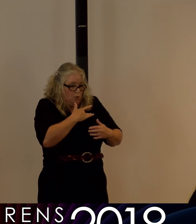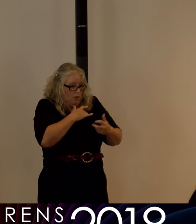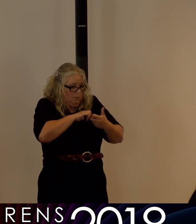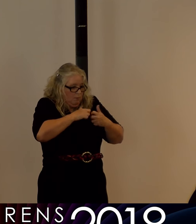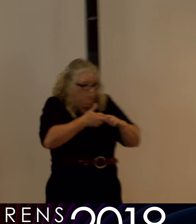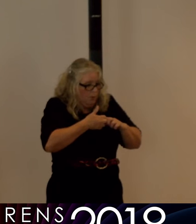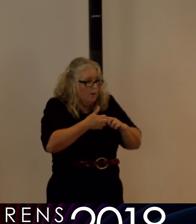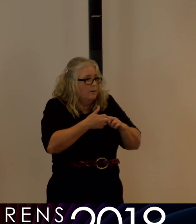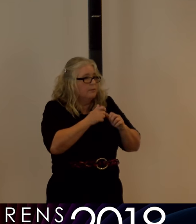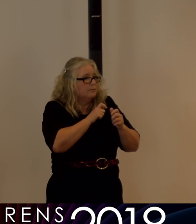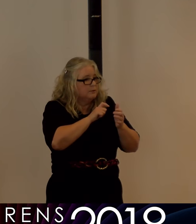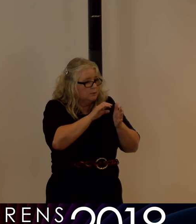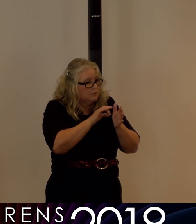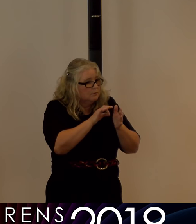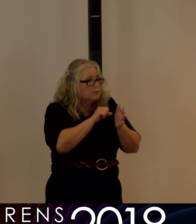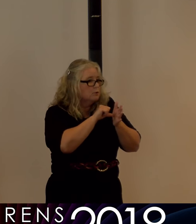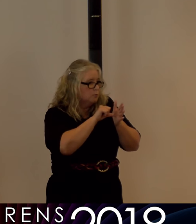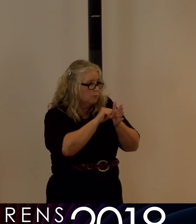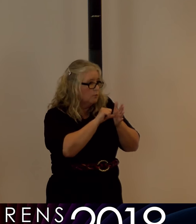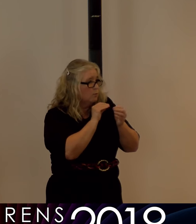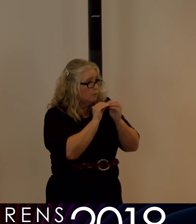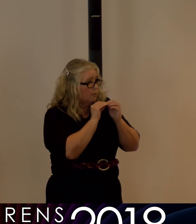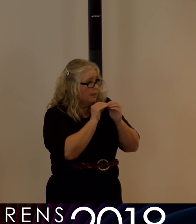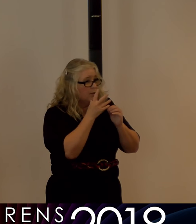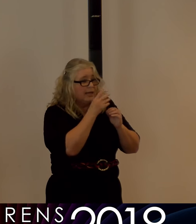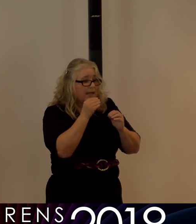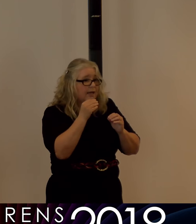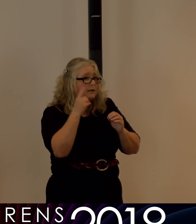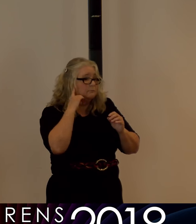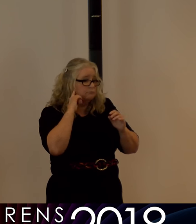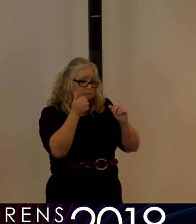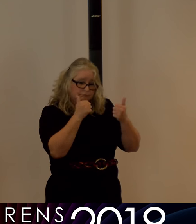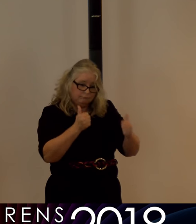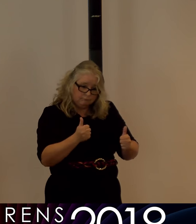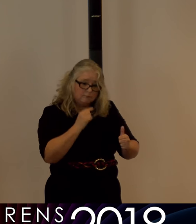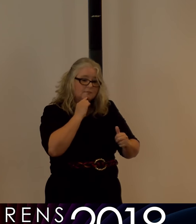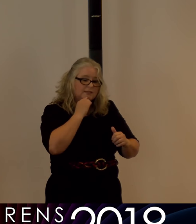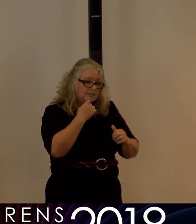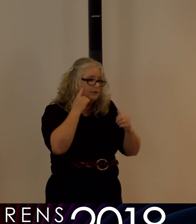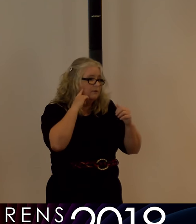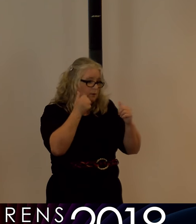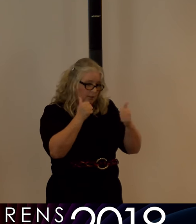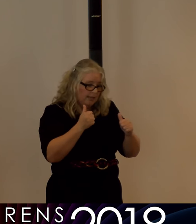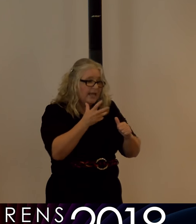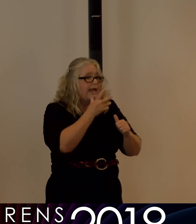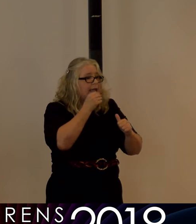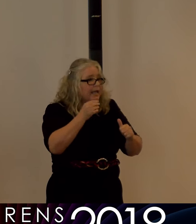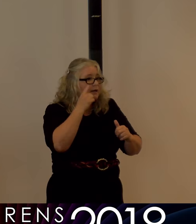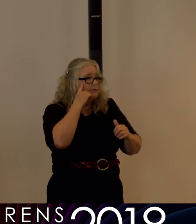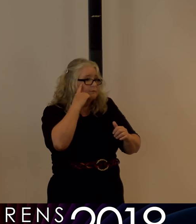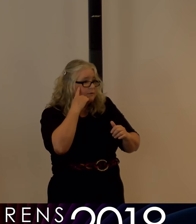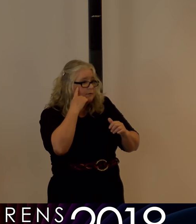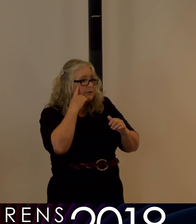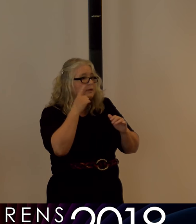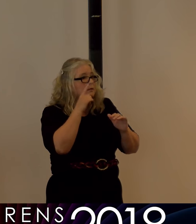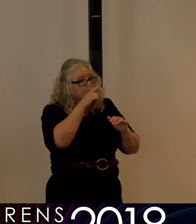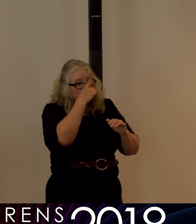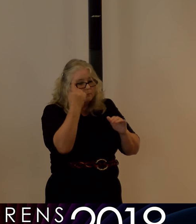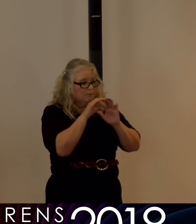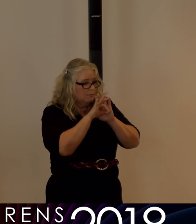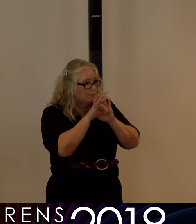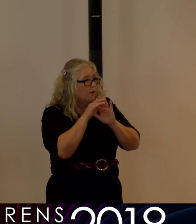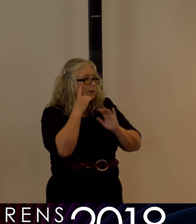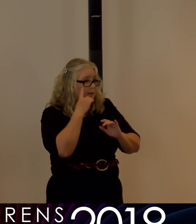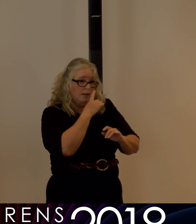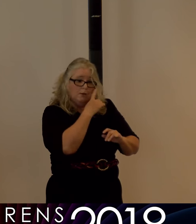been diagnosed with severe hearing loss, and he had been diagnosed with ocular colobomas. So we learned about the diagnosis of CHARGE